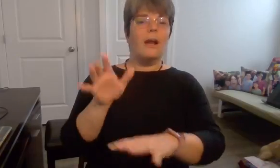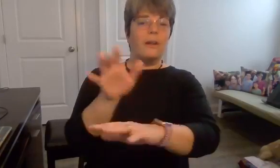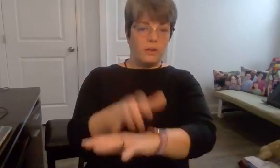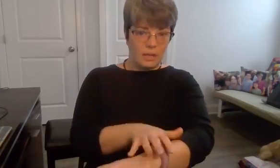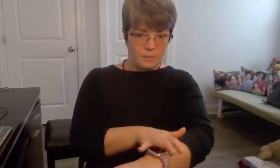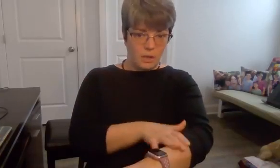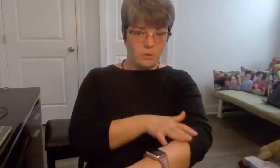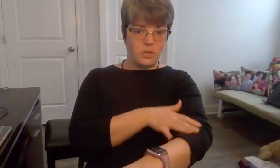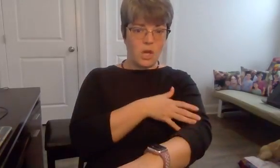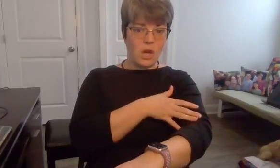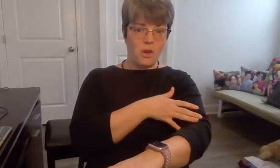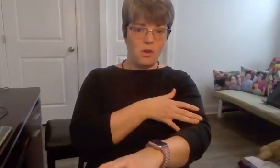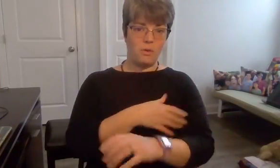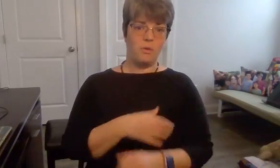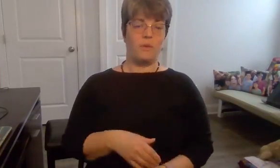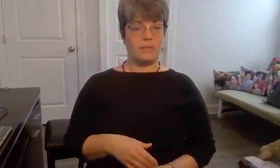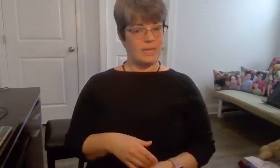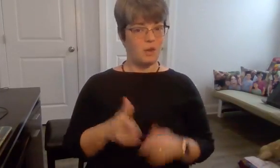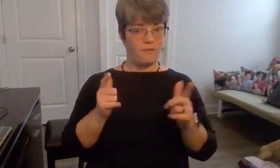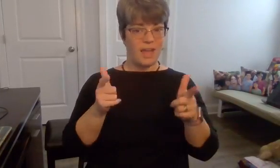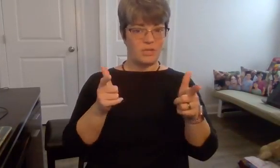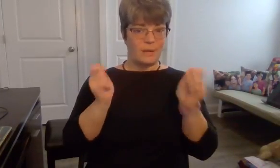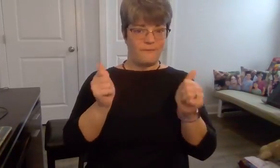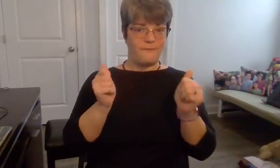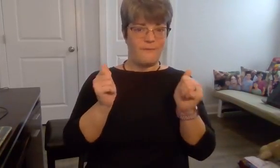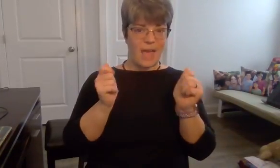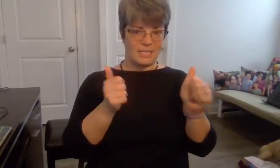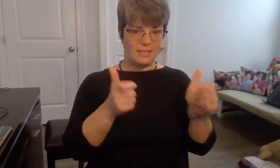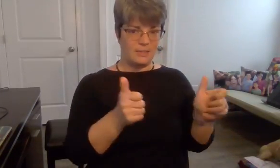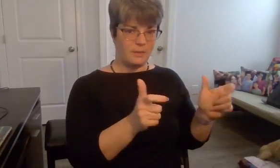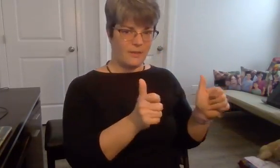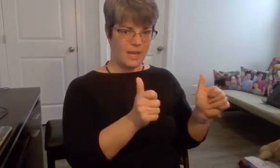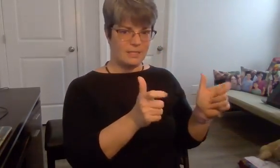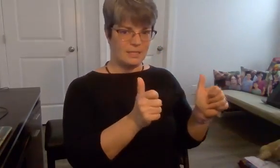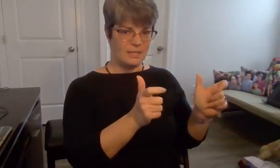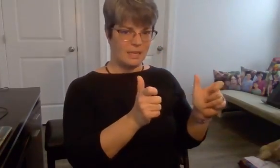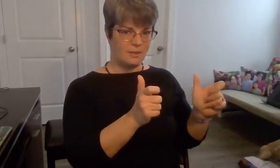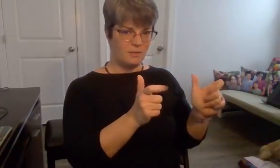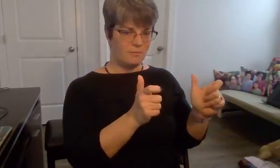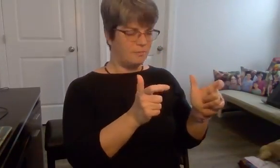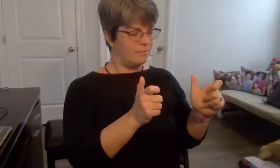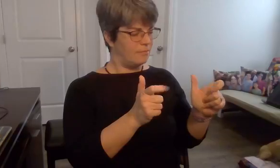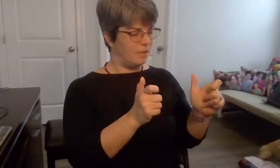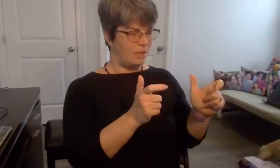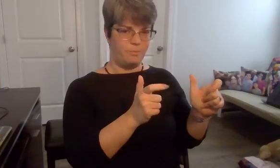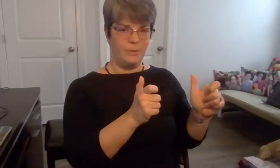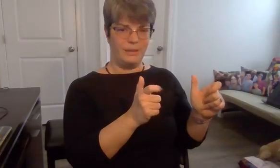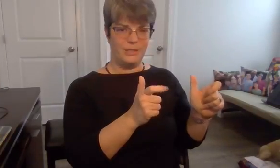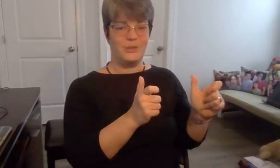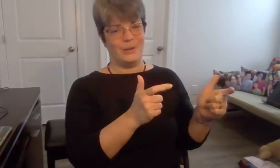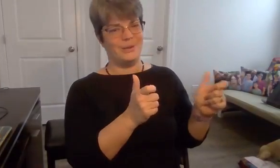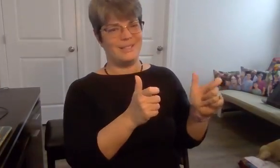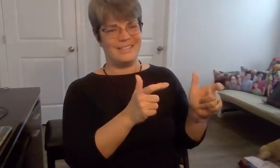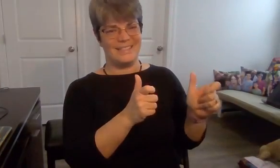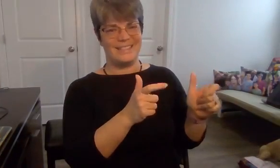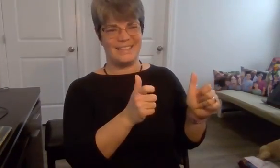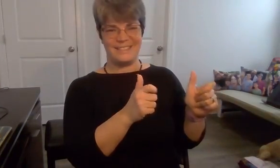around, you tell them to go slow. Or if it's time to go fast, you tell them fast. So it's fast is like you're pulling triggers. Essentially, that's what I'm